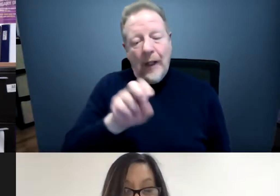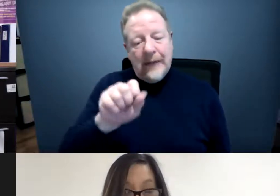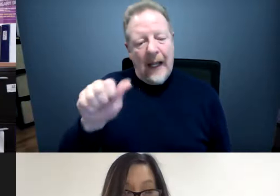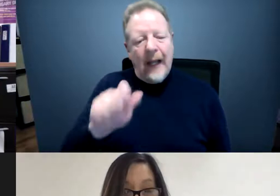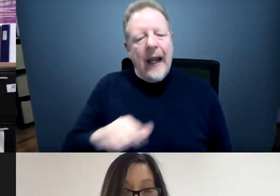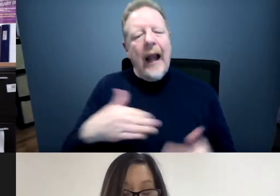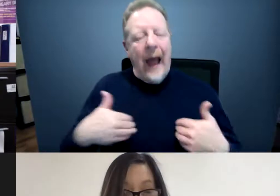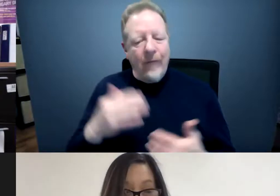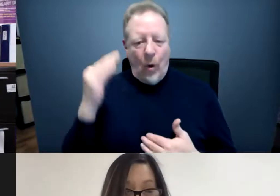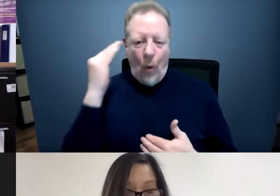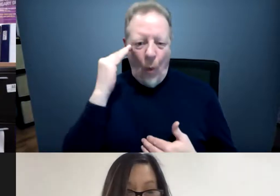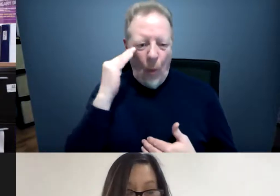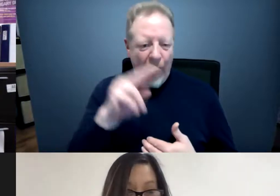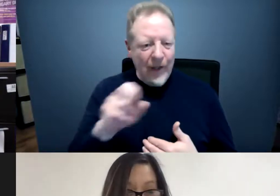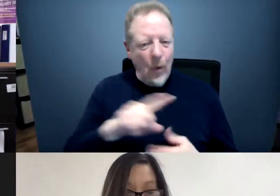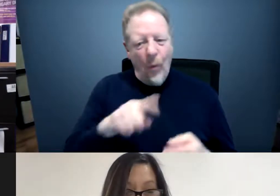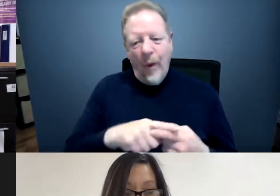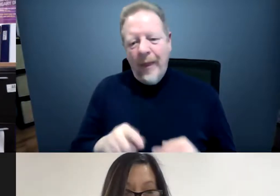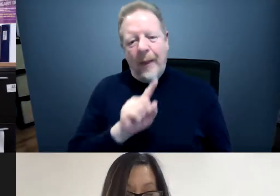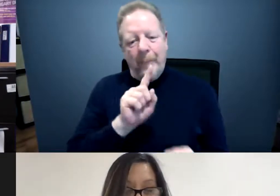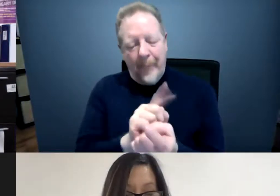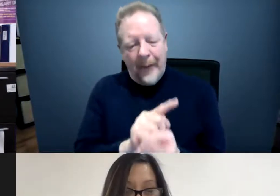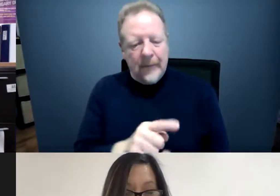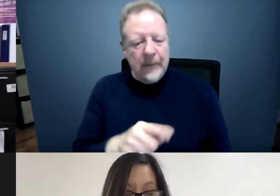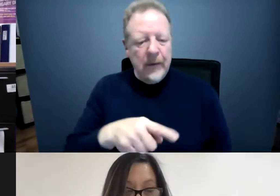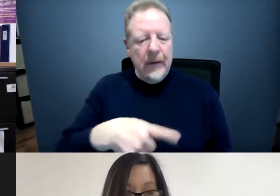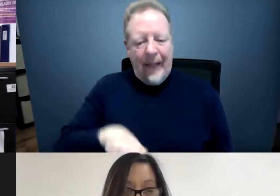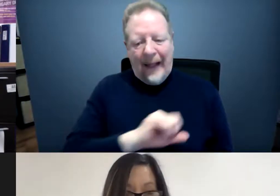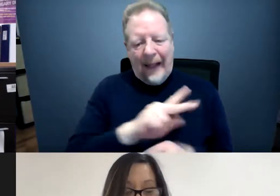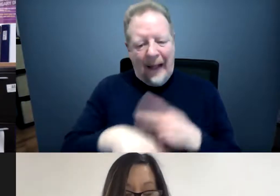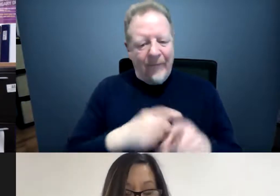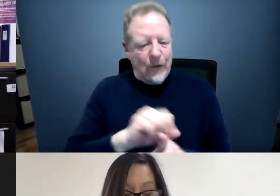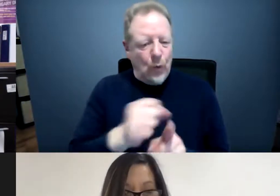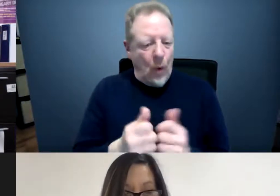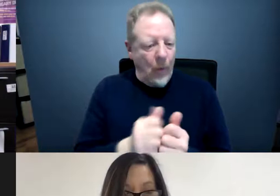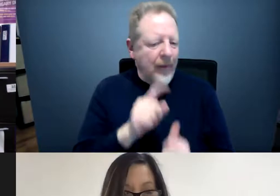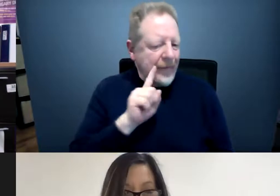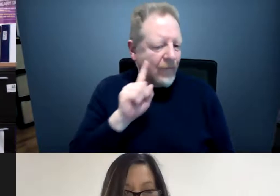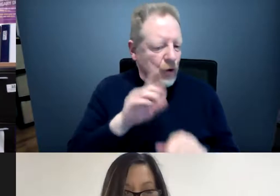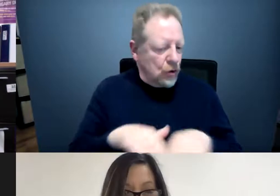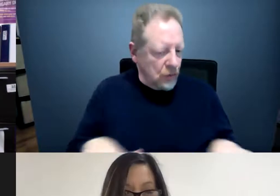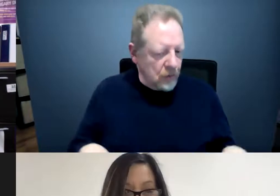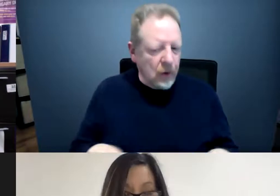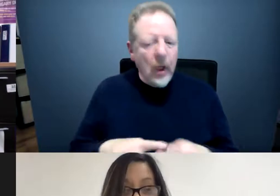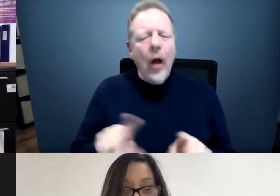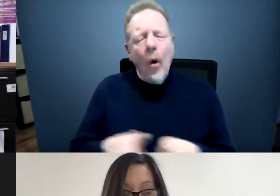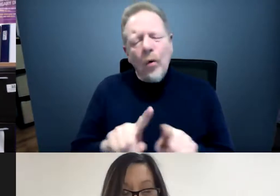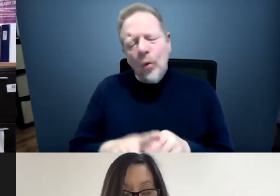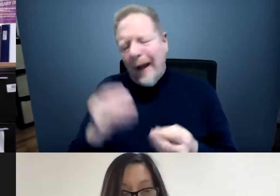awareness when they come across this situation, to inform the parents. And also I